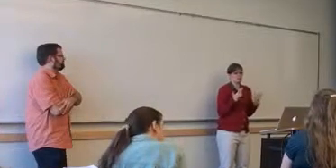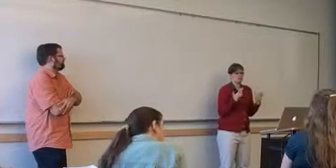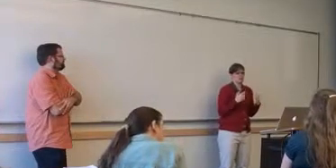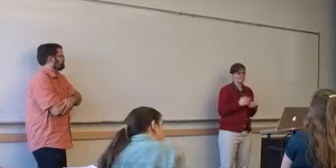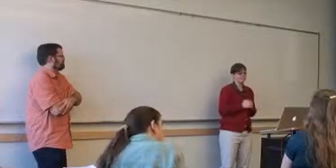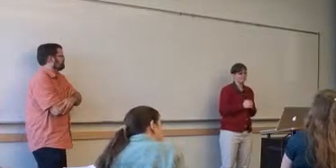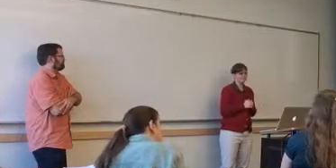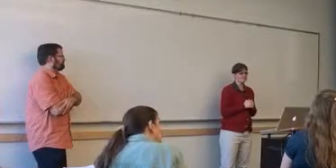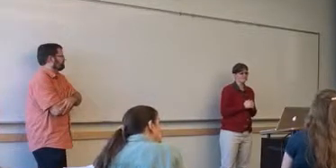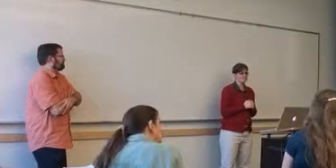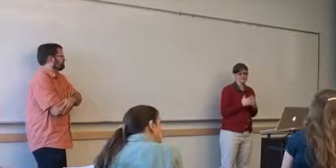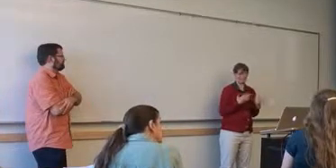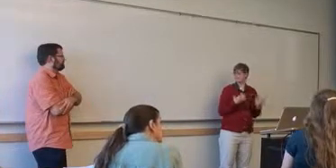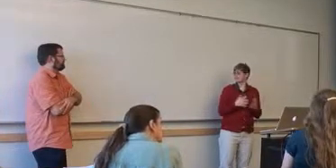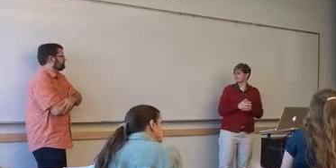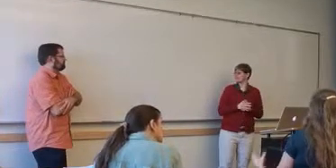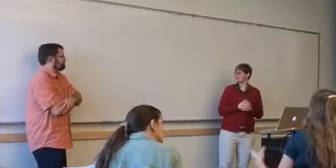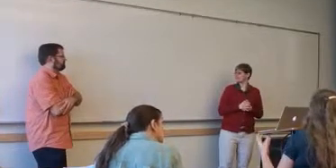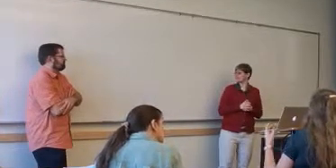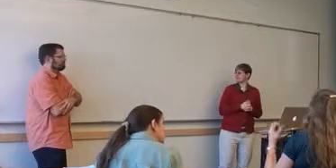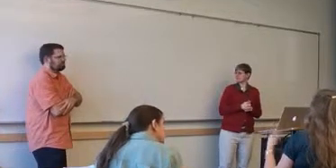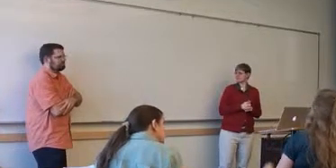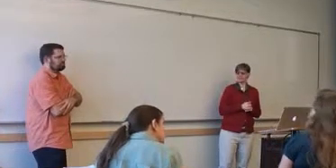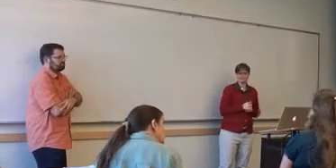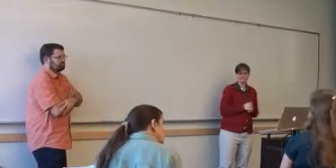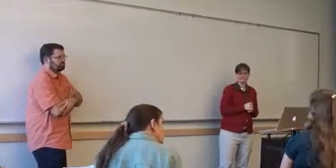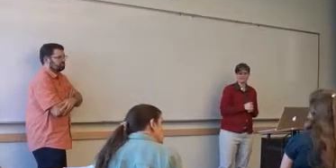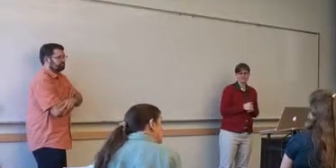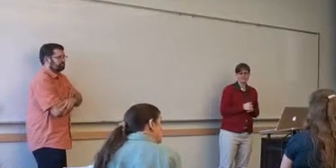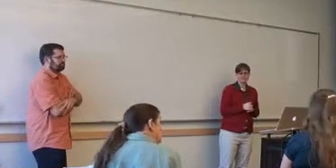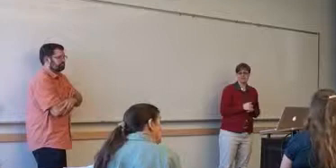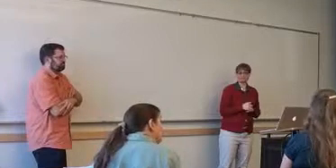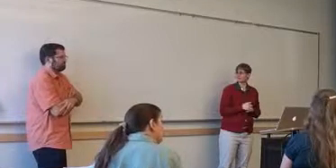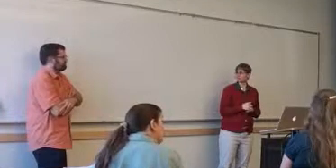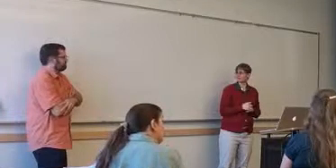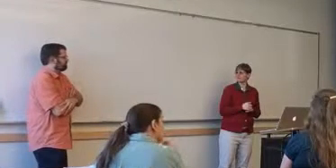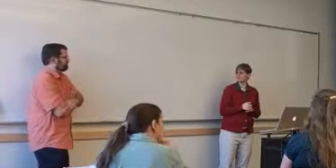for us that our students need to learn to read and write.